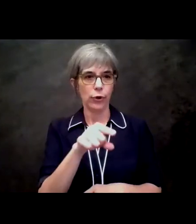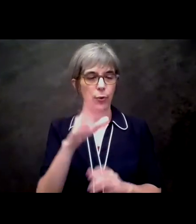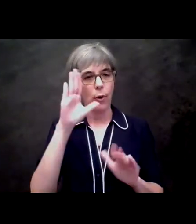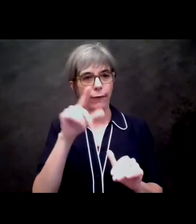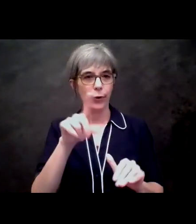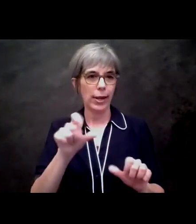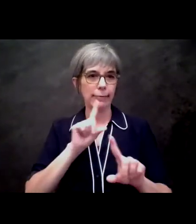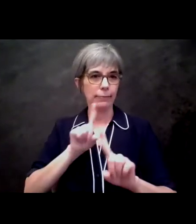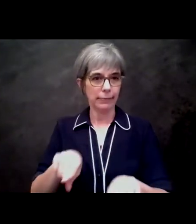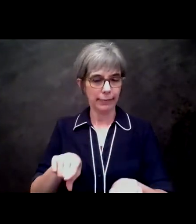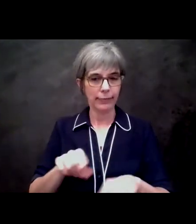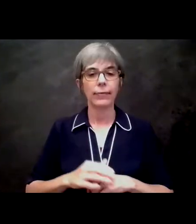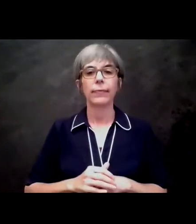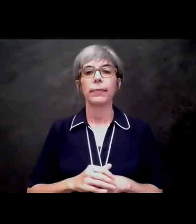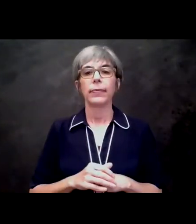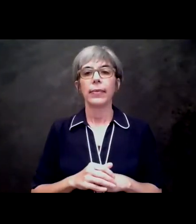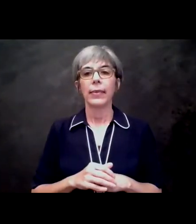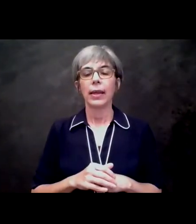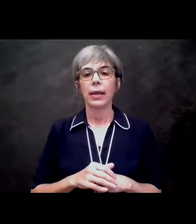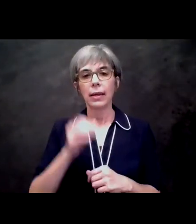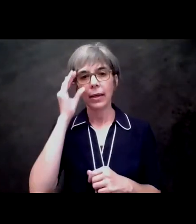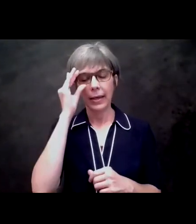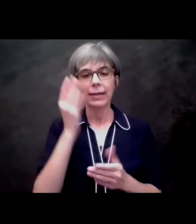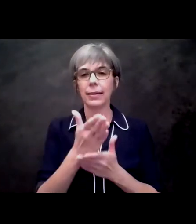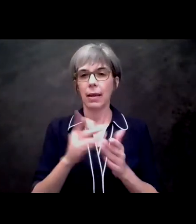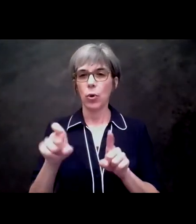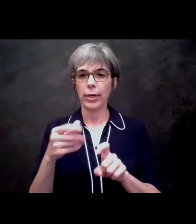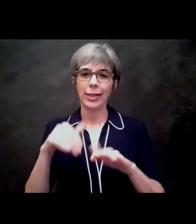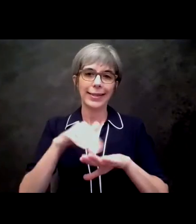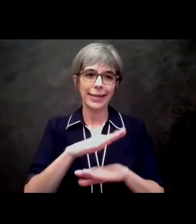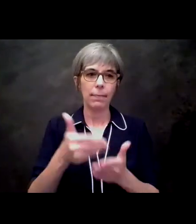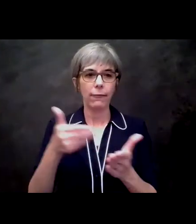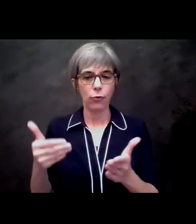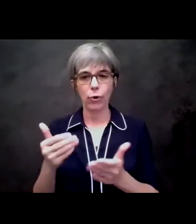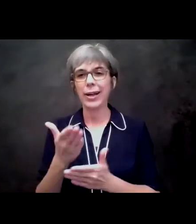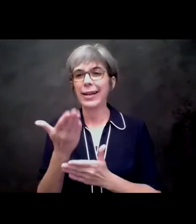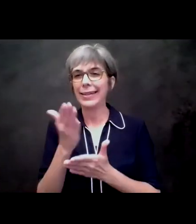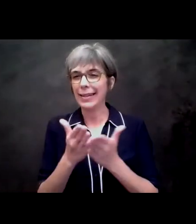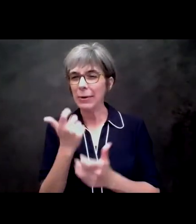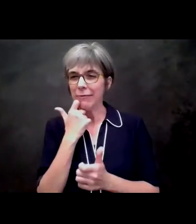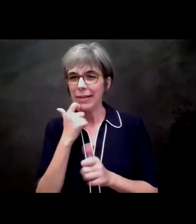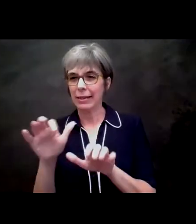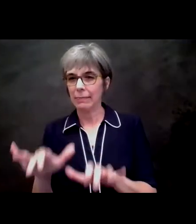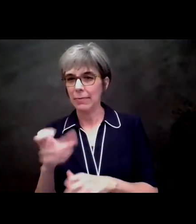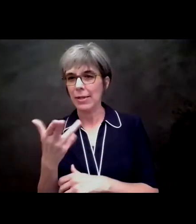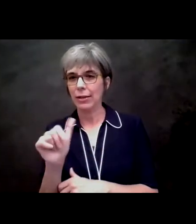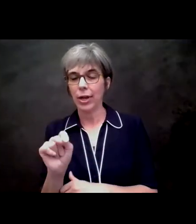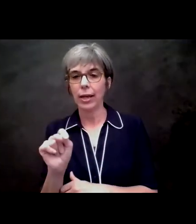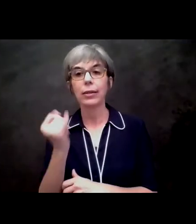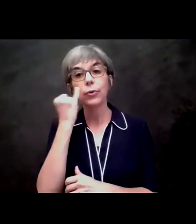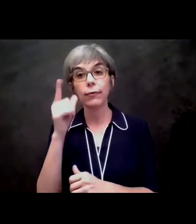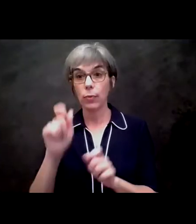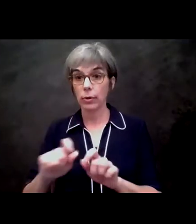to respond to for us. A couple came ahead of time, and then we'll go to a couple in the chat, so you can feel free to pull up your chat box as